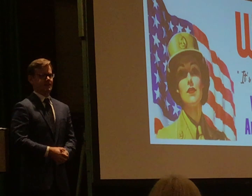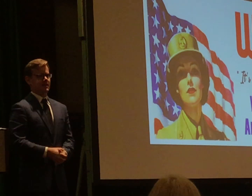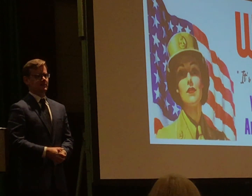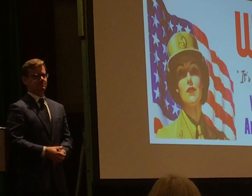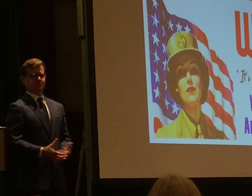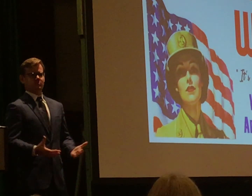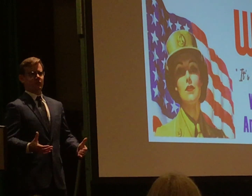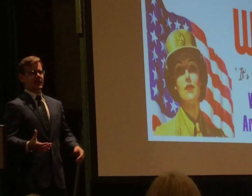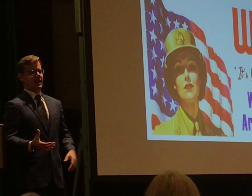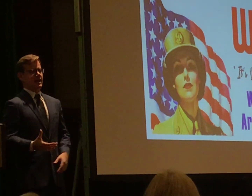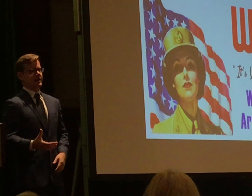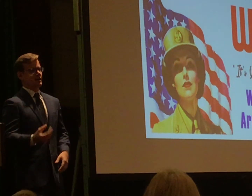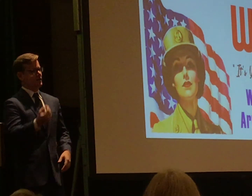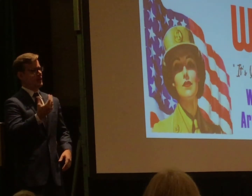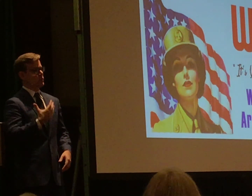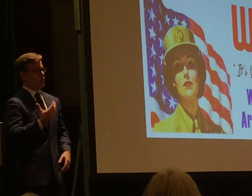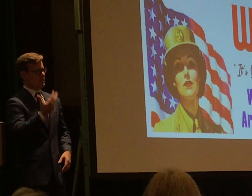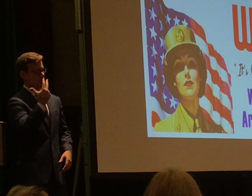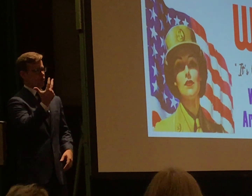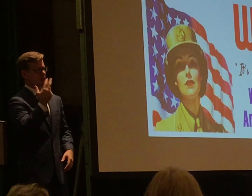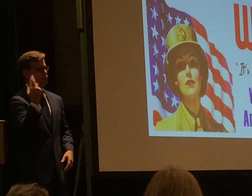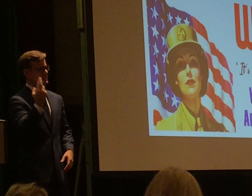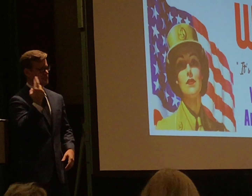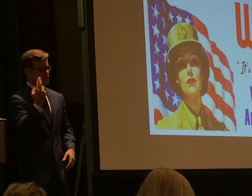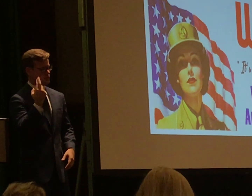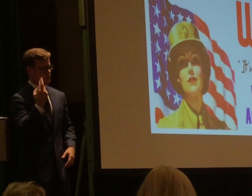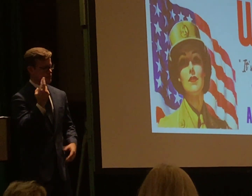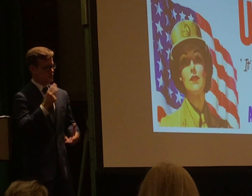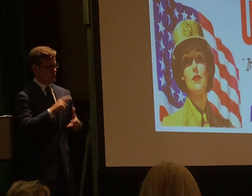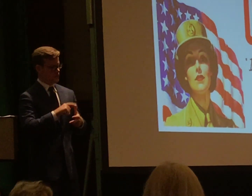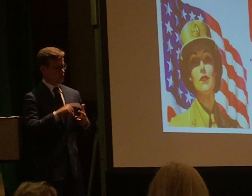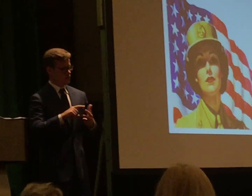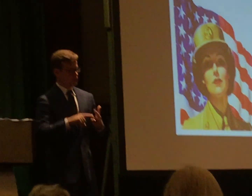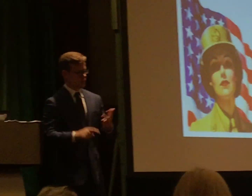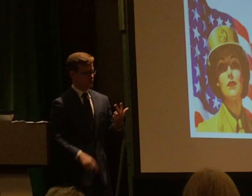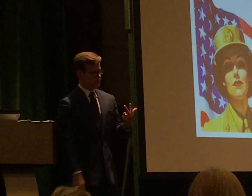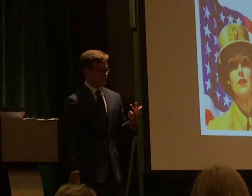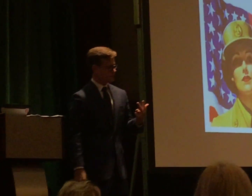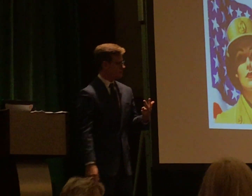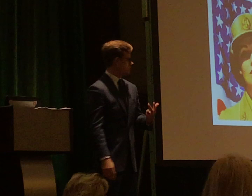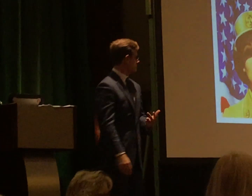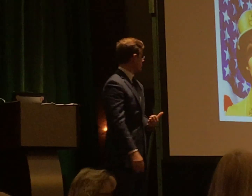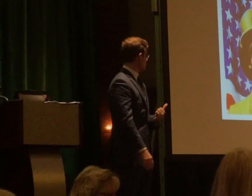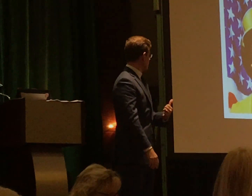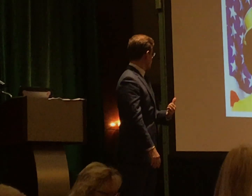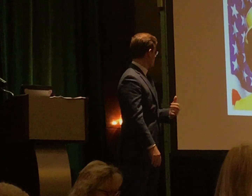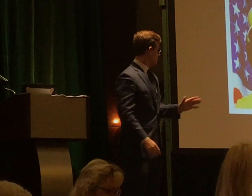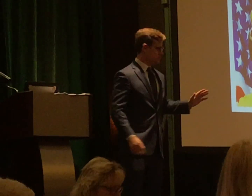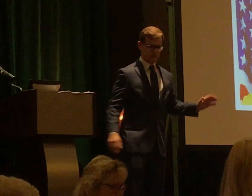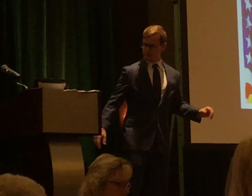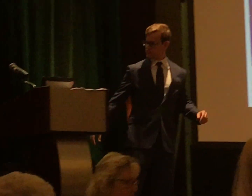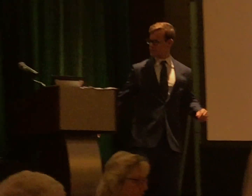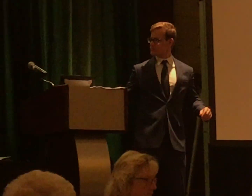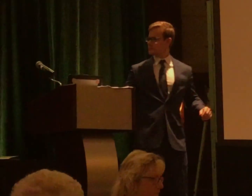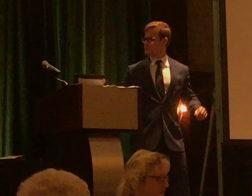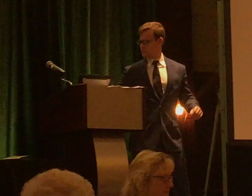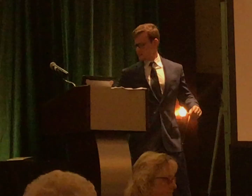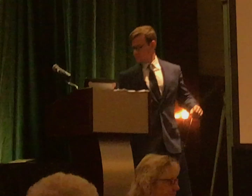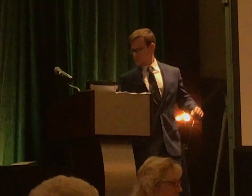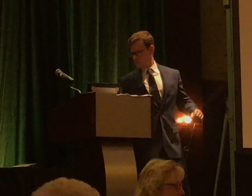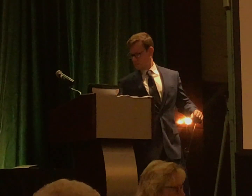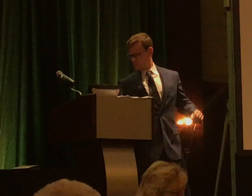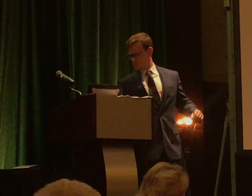the House, and I did, and only for them to take it out. They said that there were three reasons why they wanted